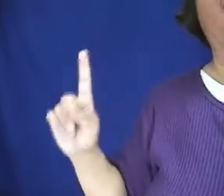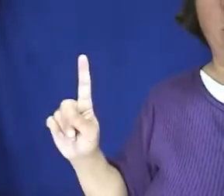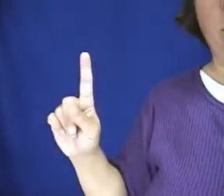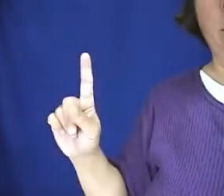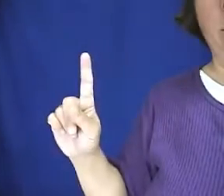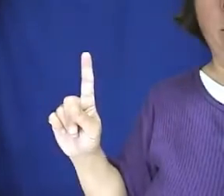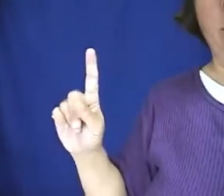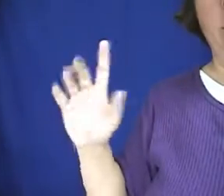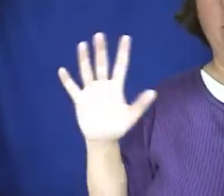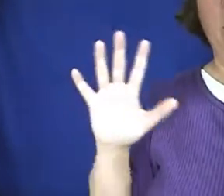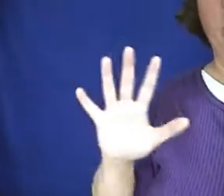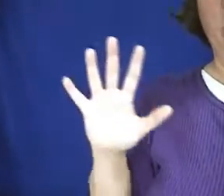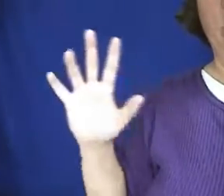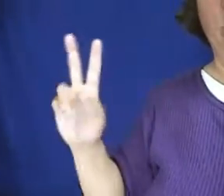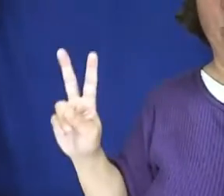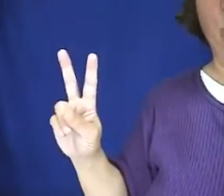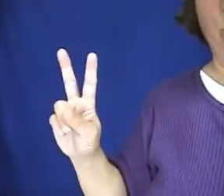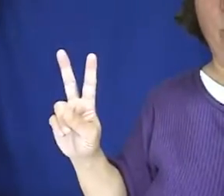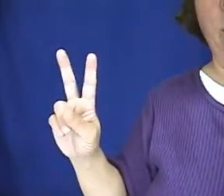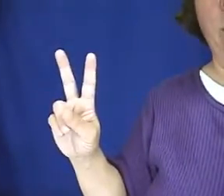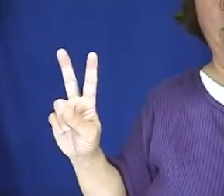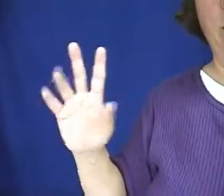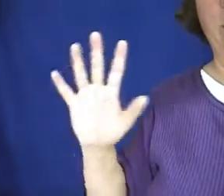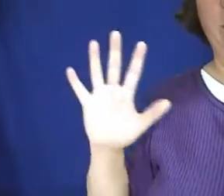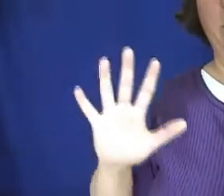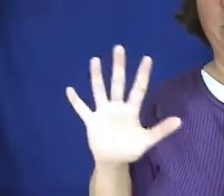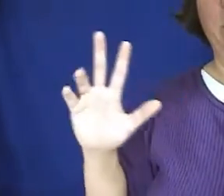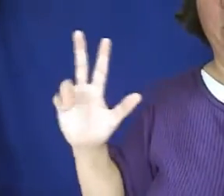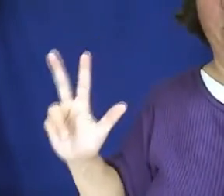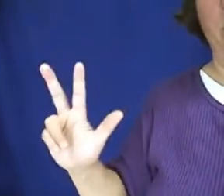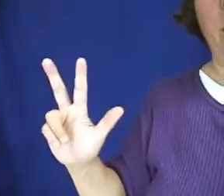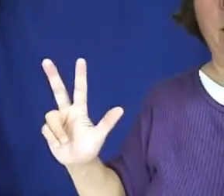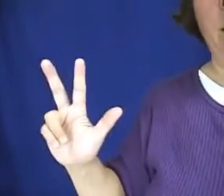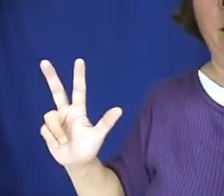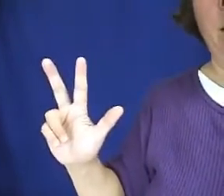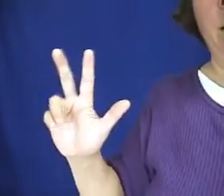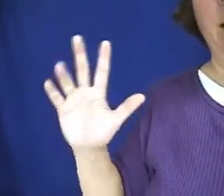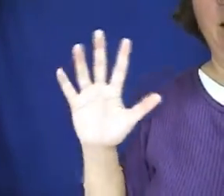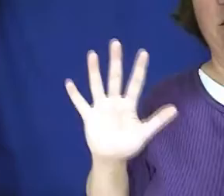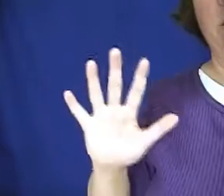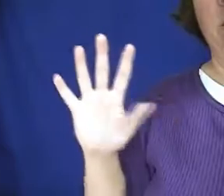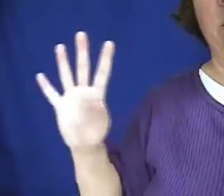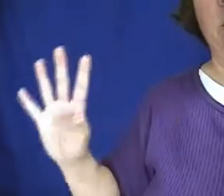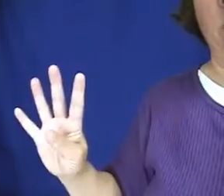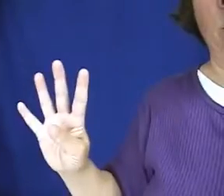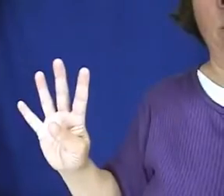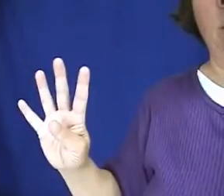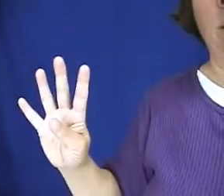51, 52, 53, 54,